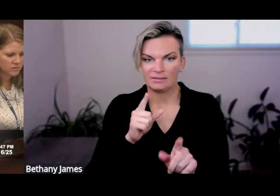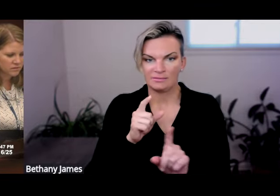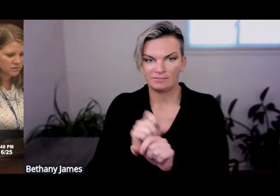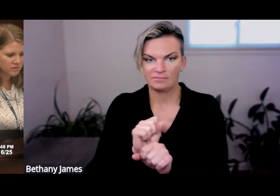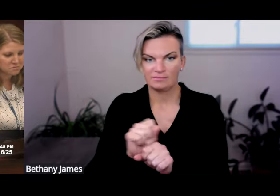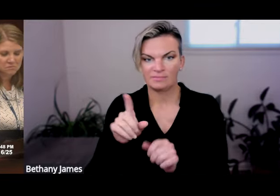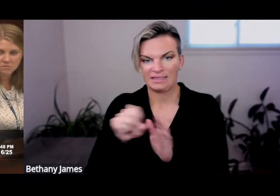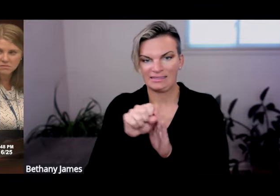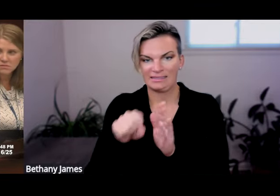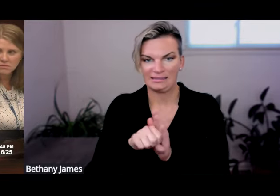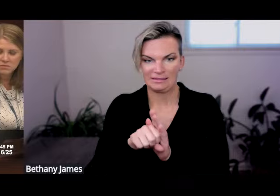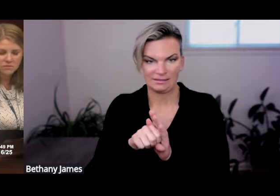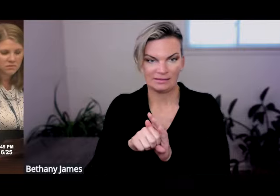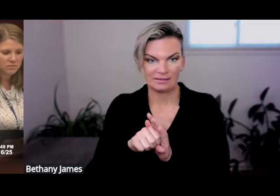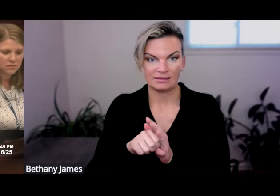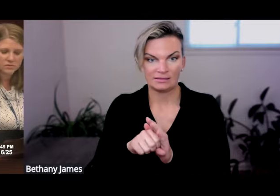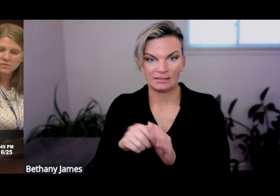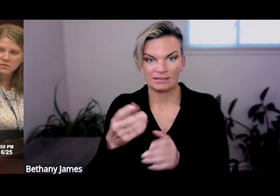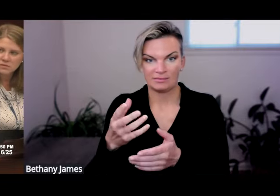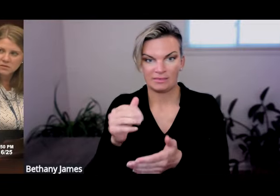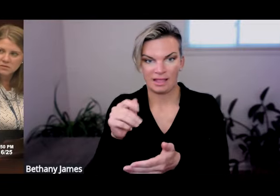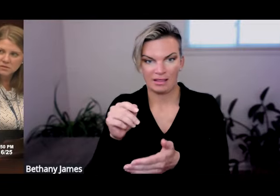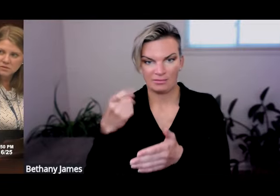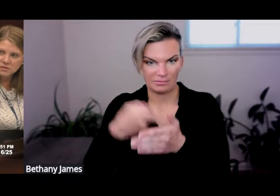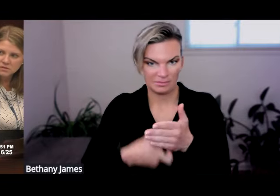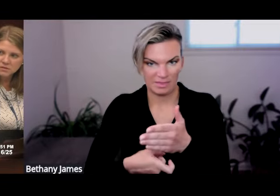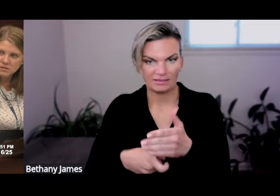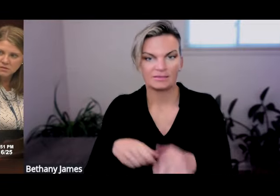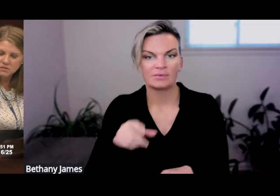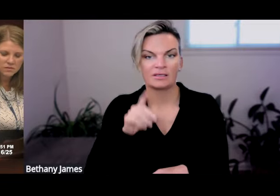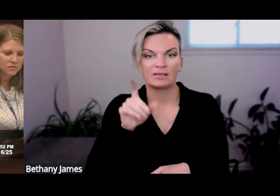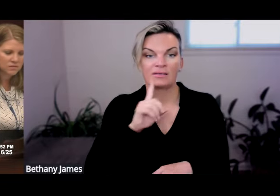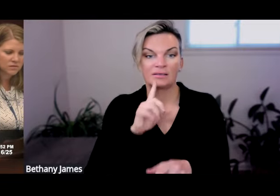many words? 100 exactly. Because I think